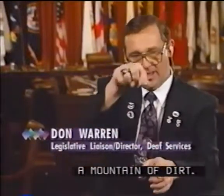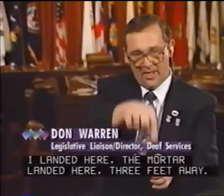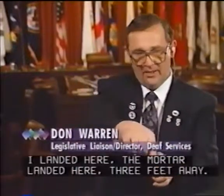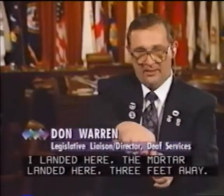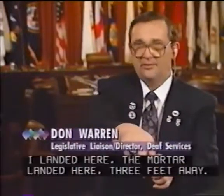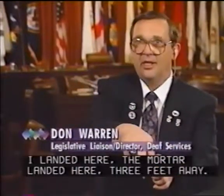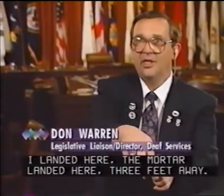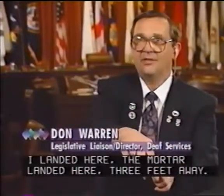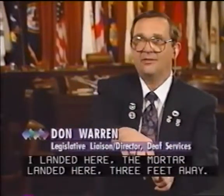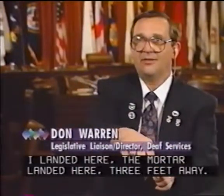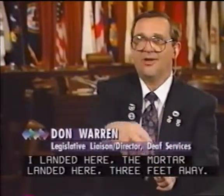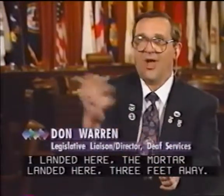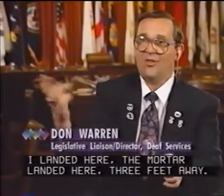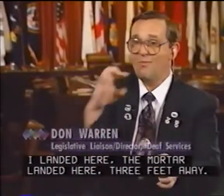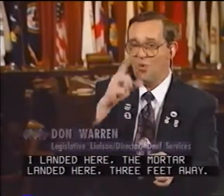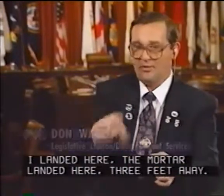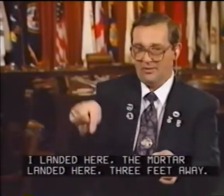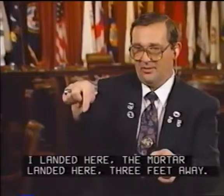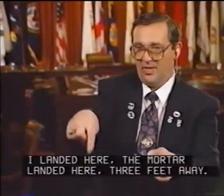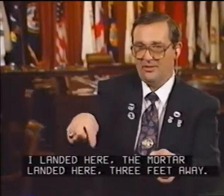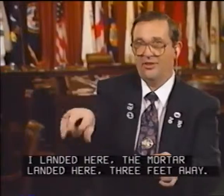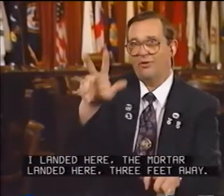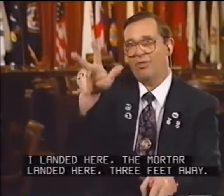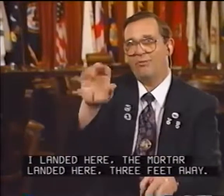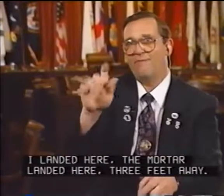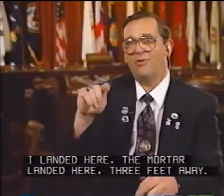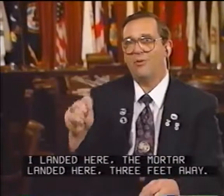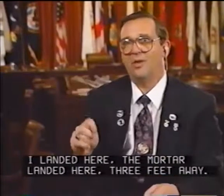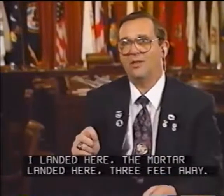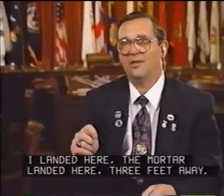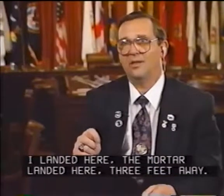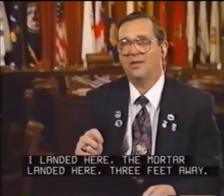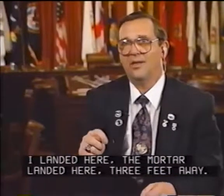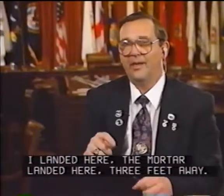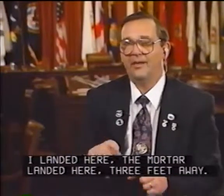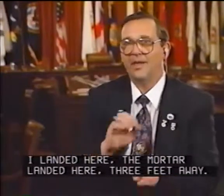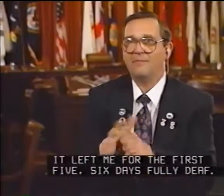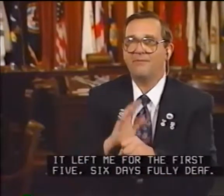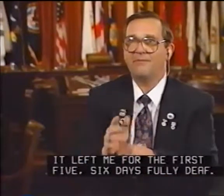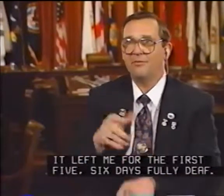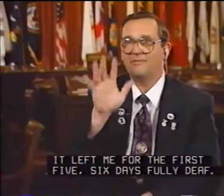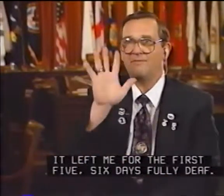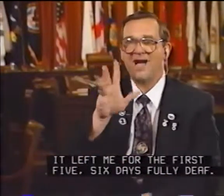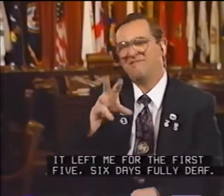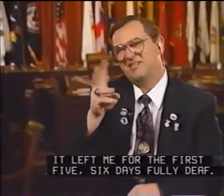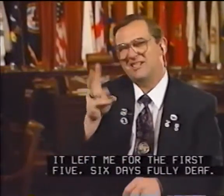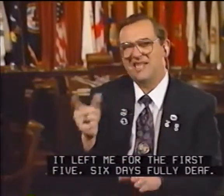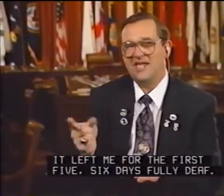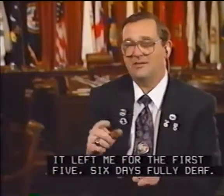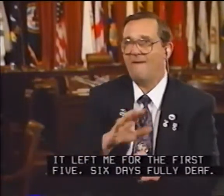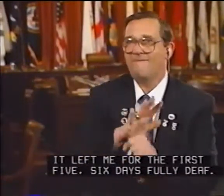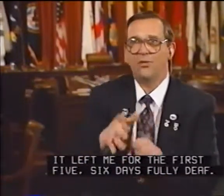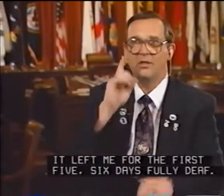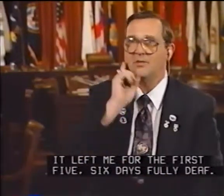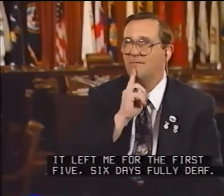I landed here, the mortar landed here three foot away. It left me for the first five six days fully done.